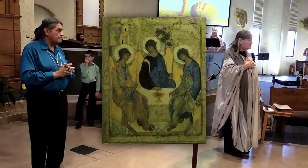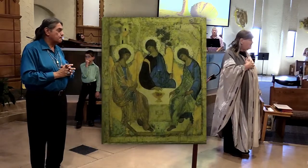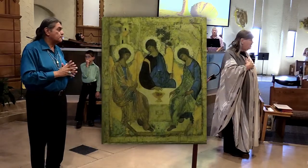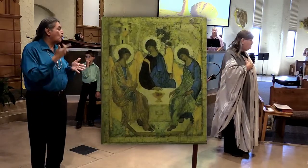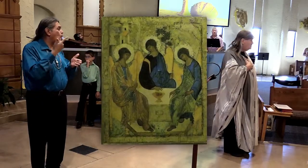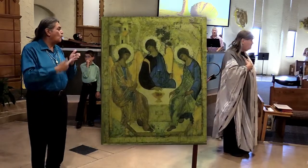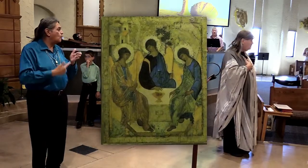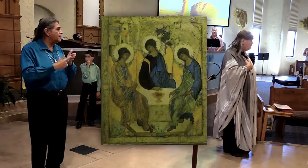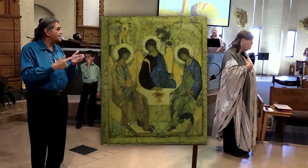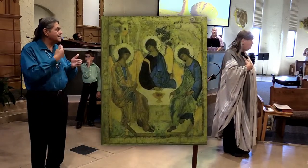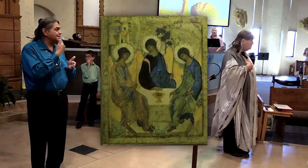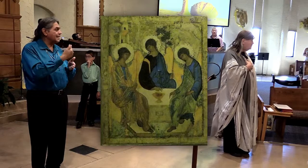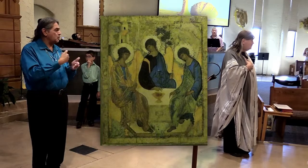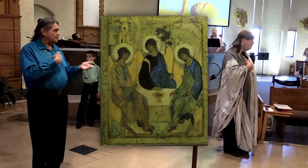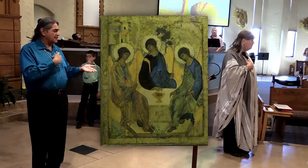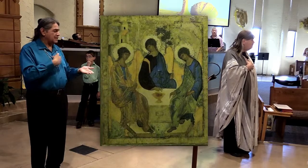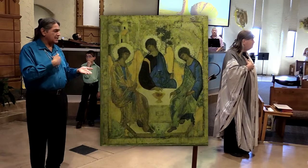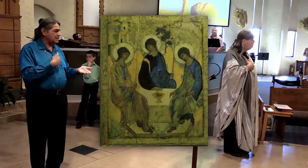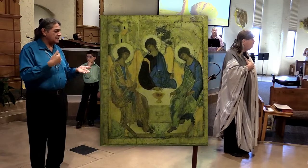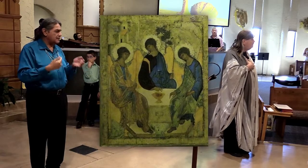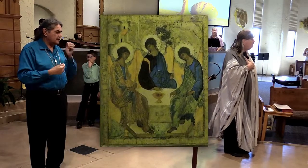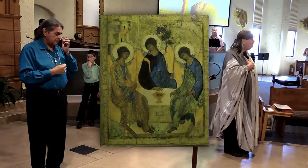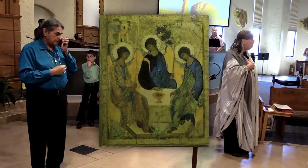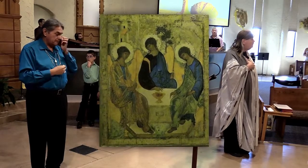What does it say to me?